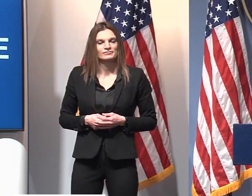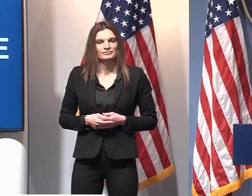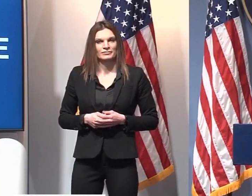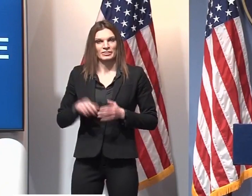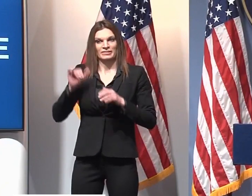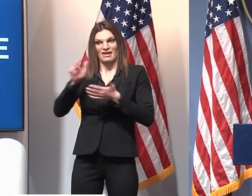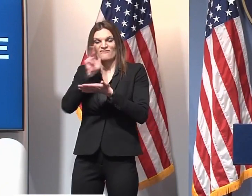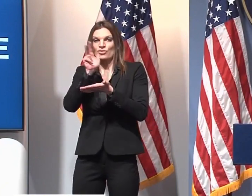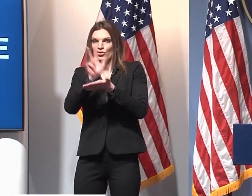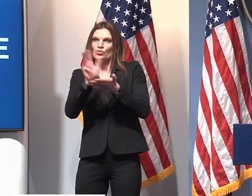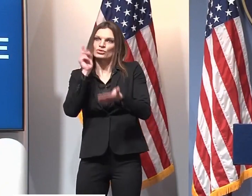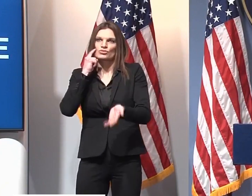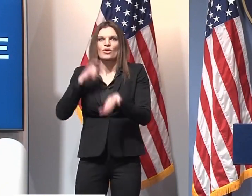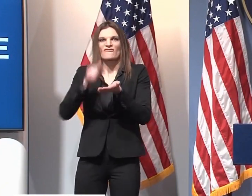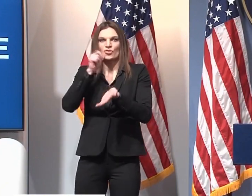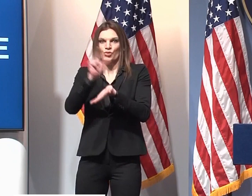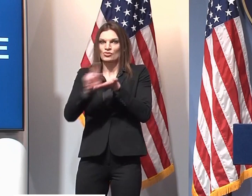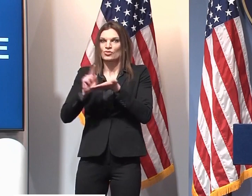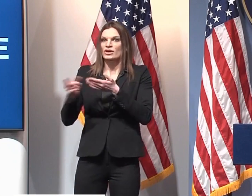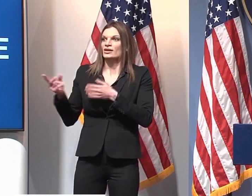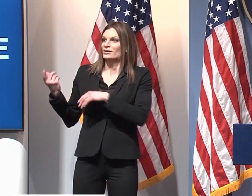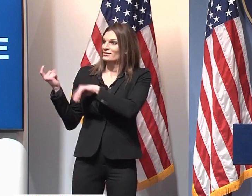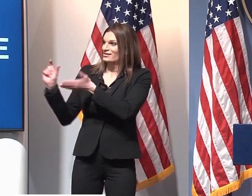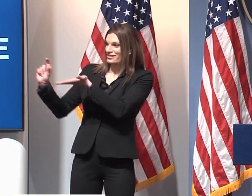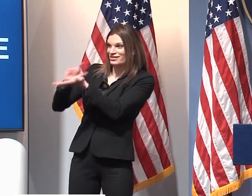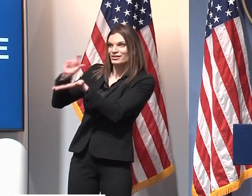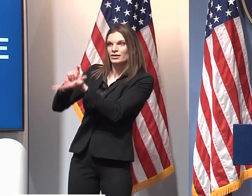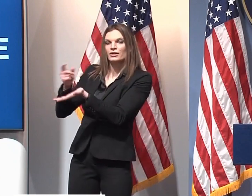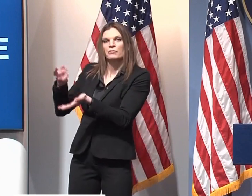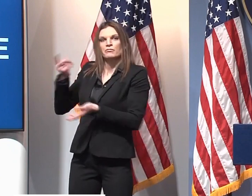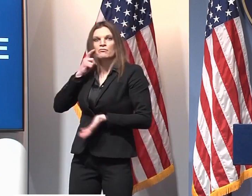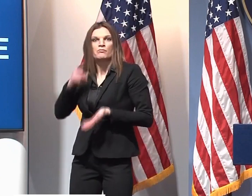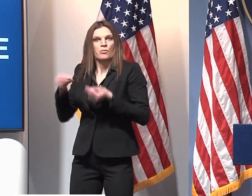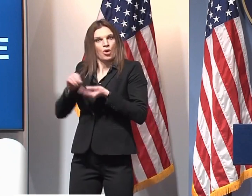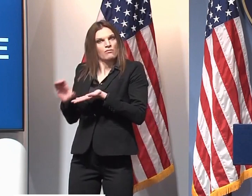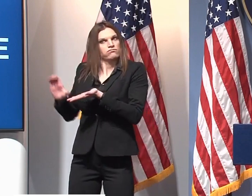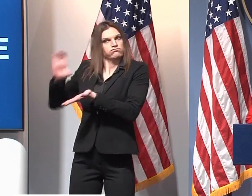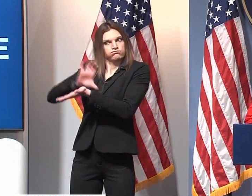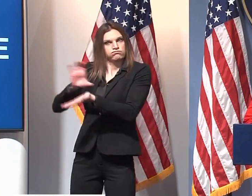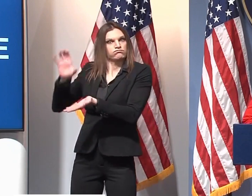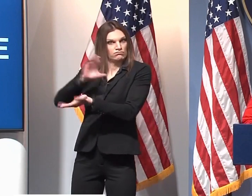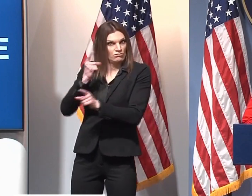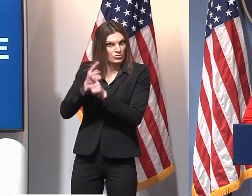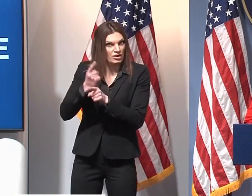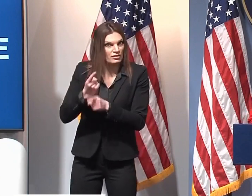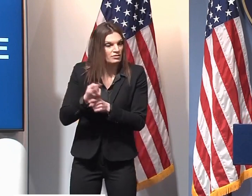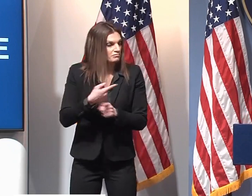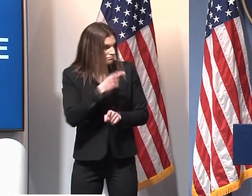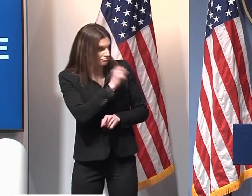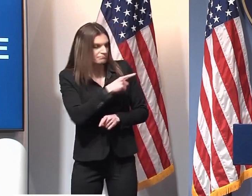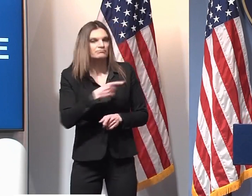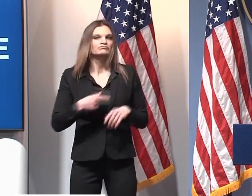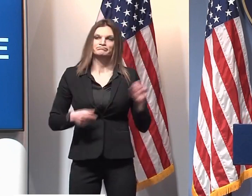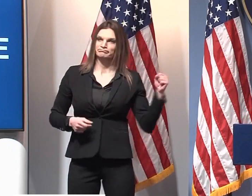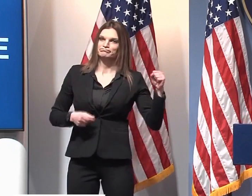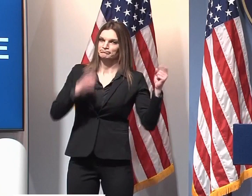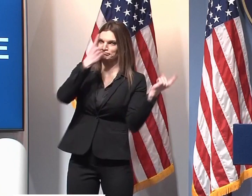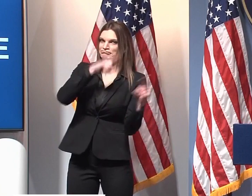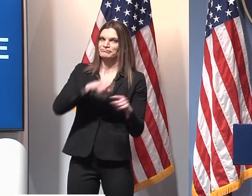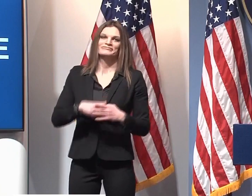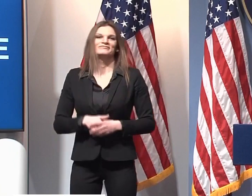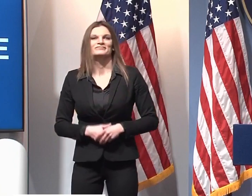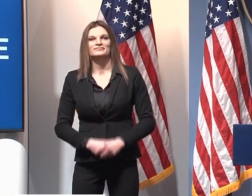an increase here, and we anticipate that that will continue to be the case. Anything to add, Dr. Jackson? Okay.